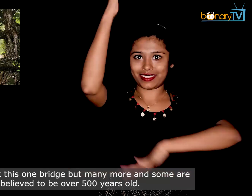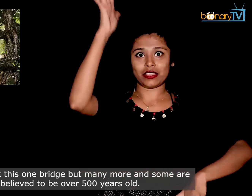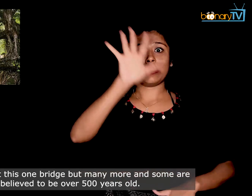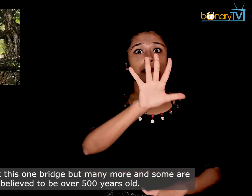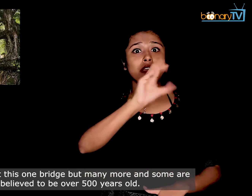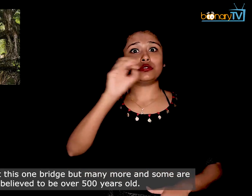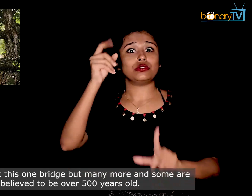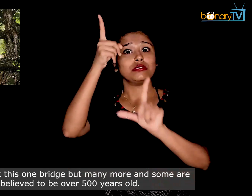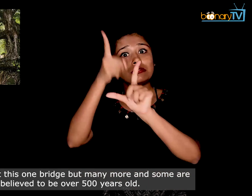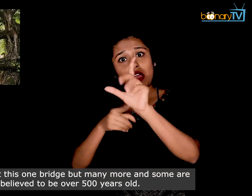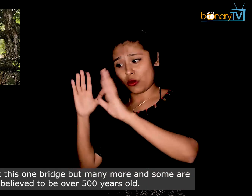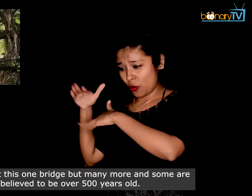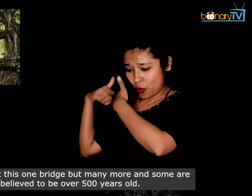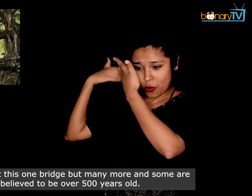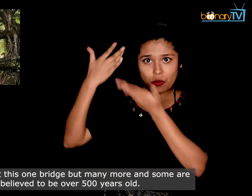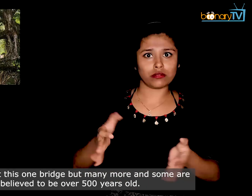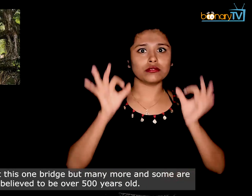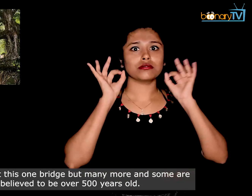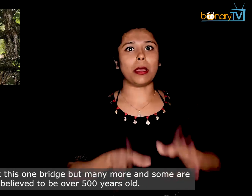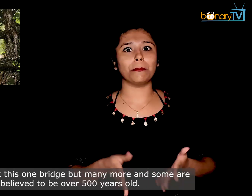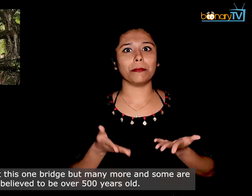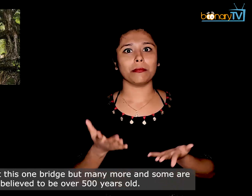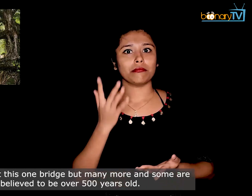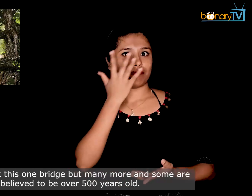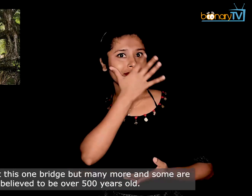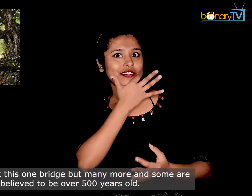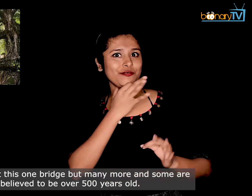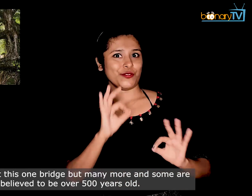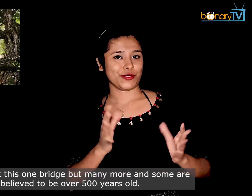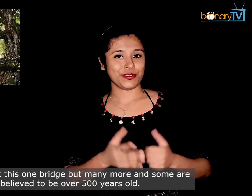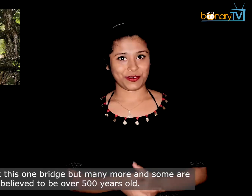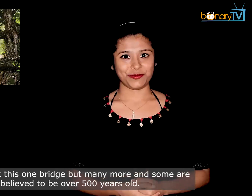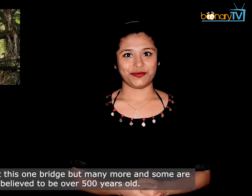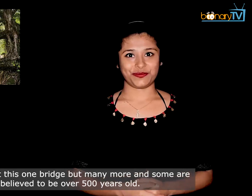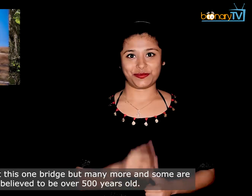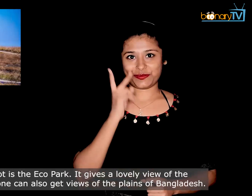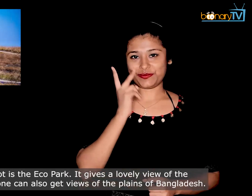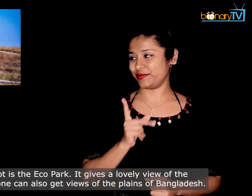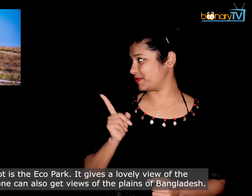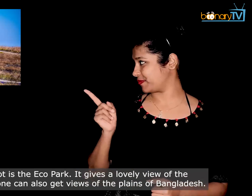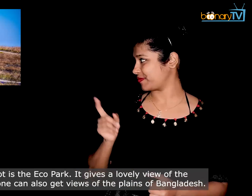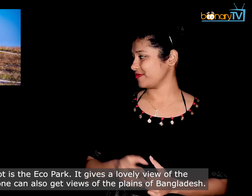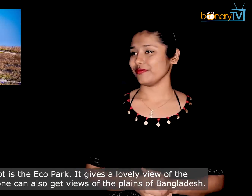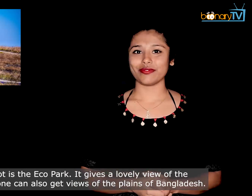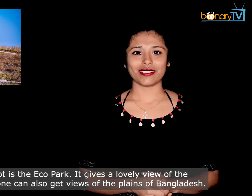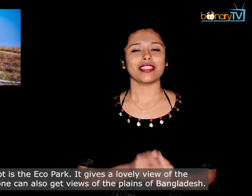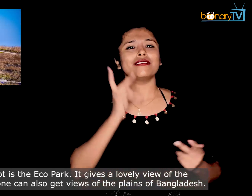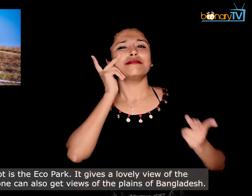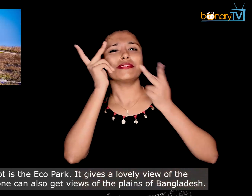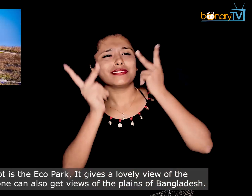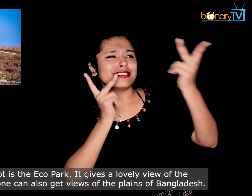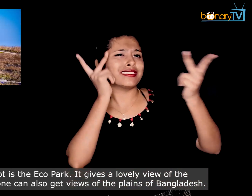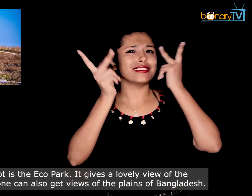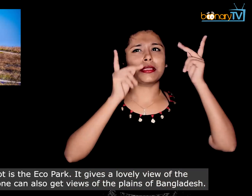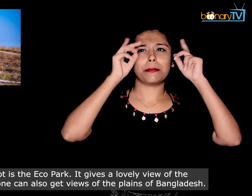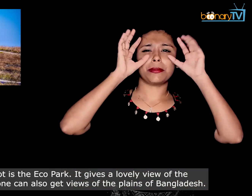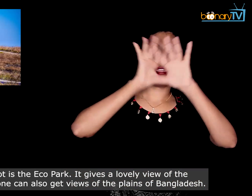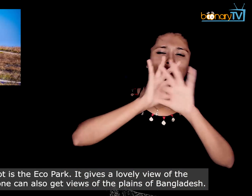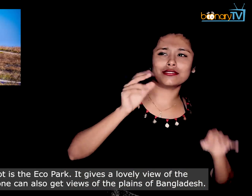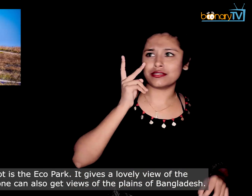and some are believed to be over 500 years old. Another spot is the Eco Park. It gives a